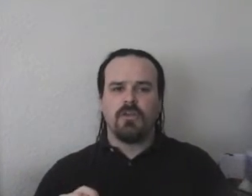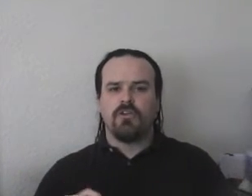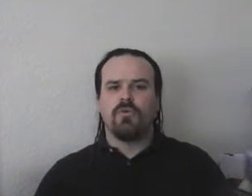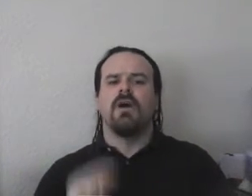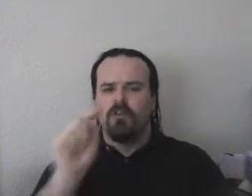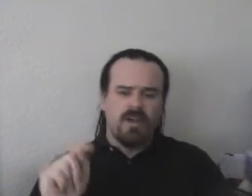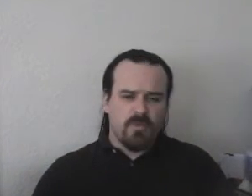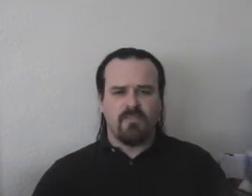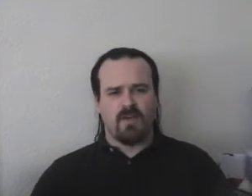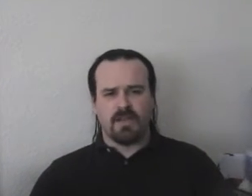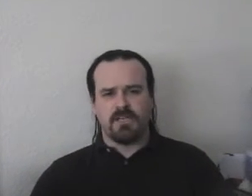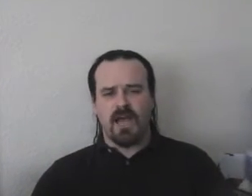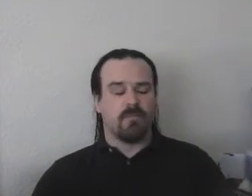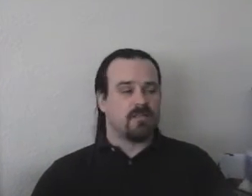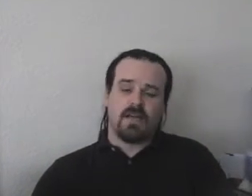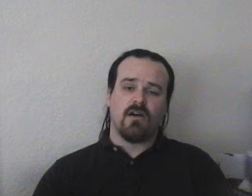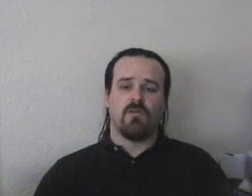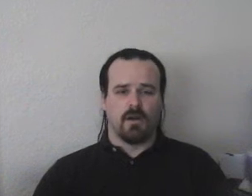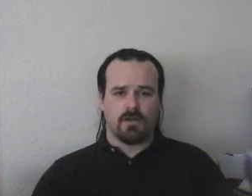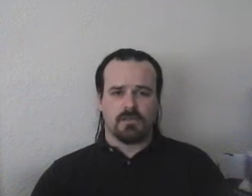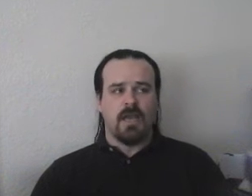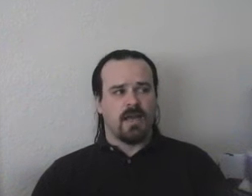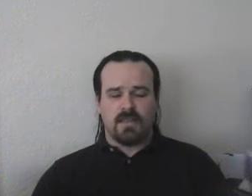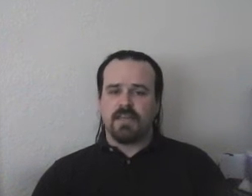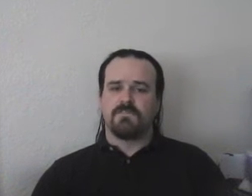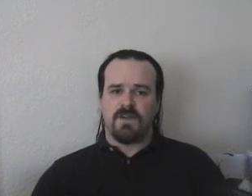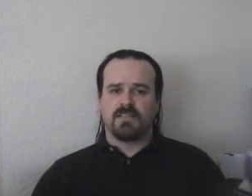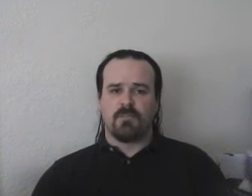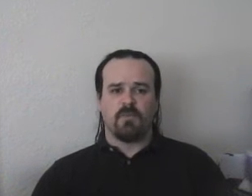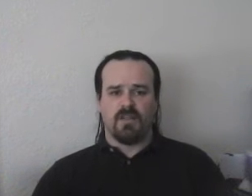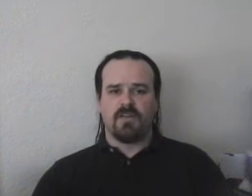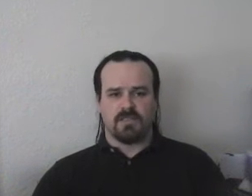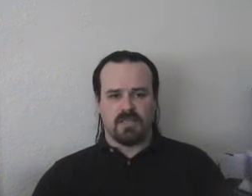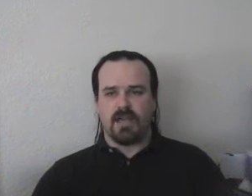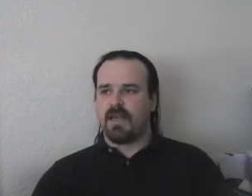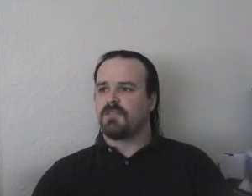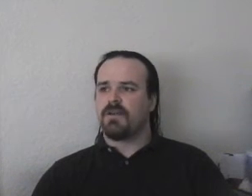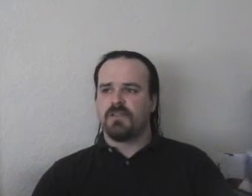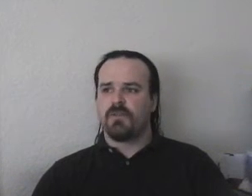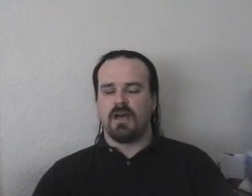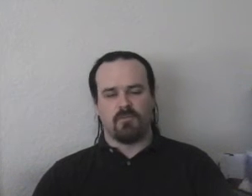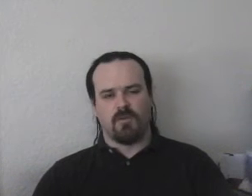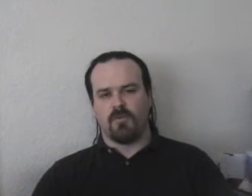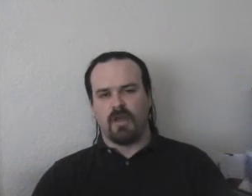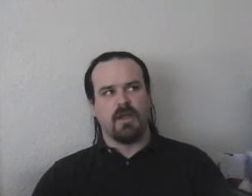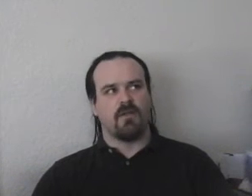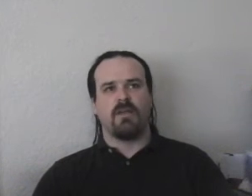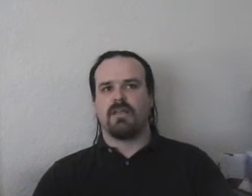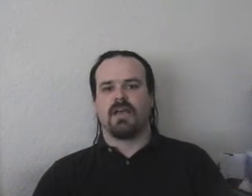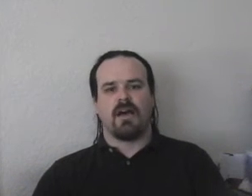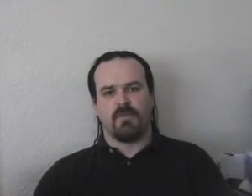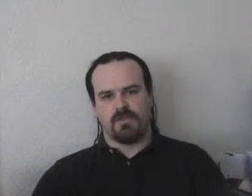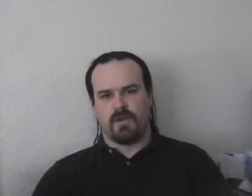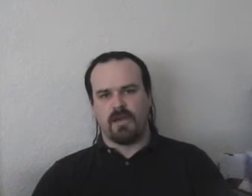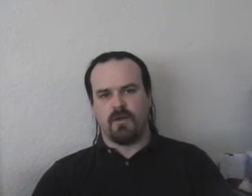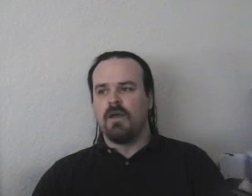to you, there better be a fucking job, but that's not how it works. And I think it's fucked up that we live in a society today, especially with the unemployment rate and the way that the economy is right now,